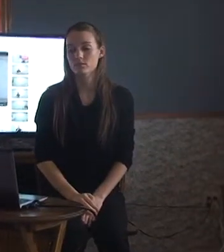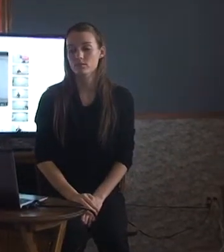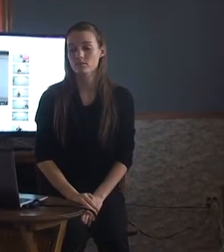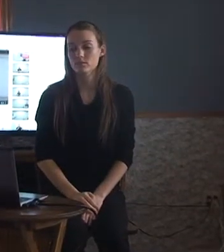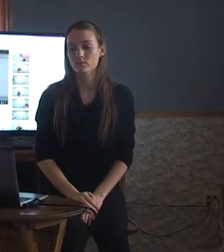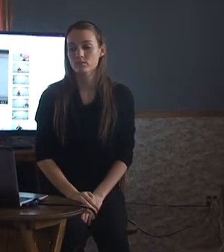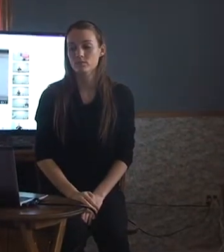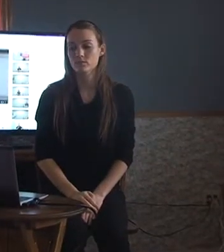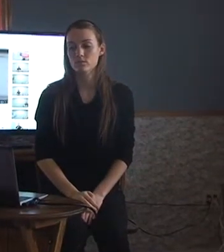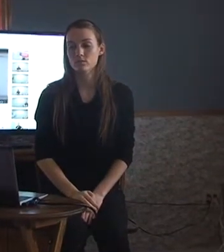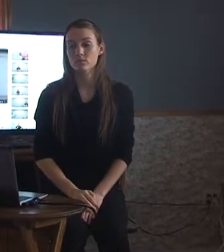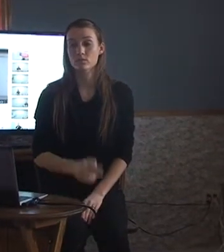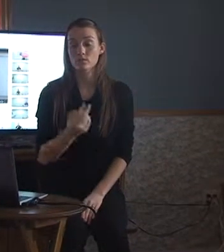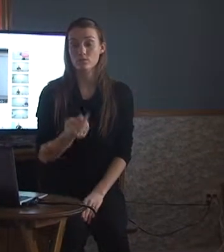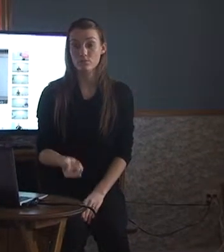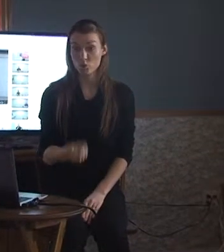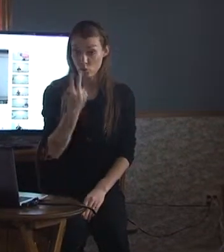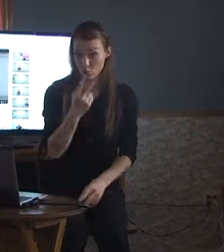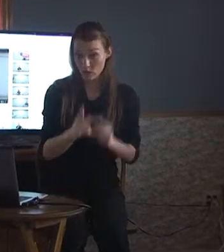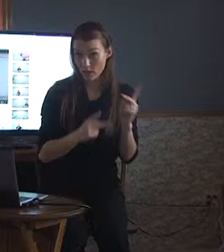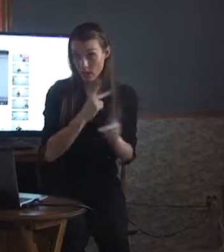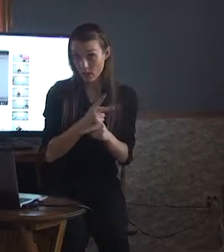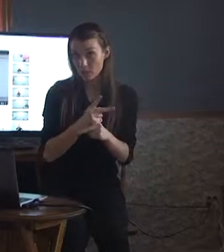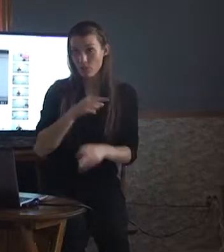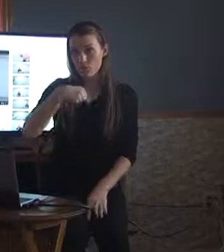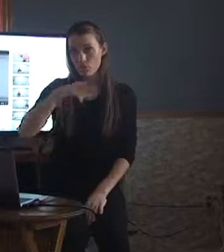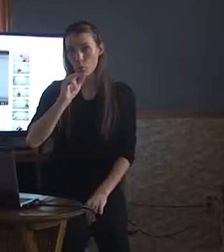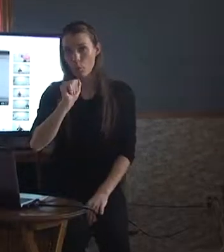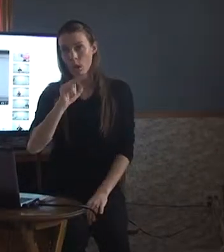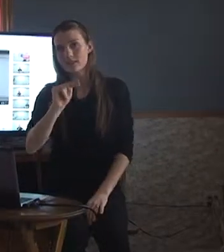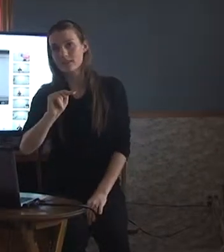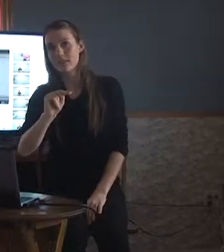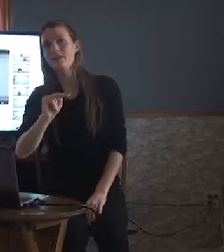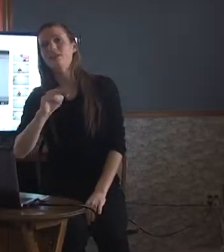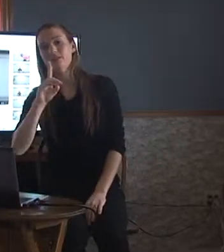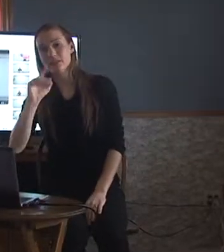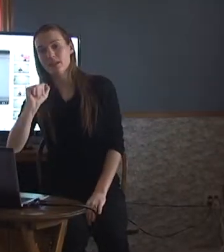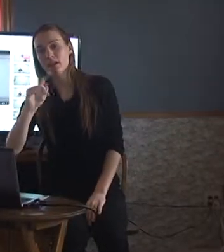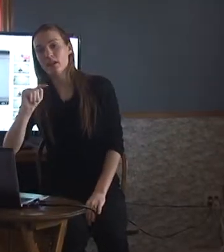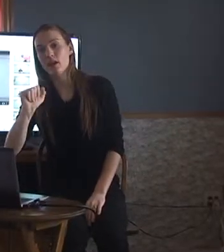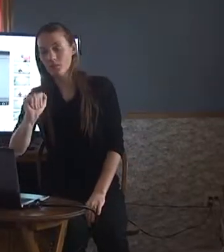Types of quantitative, I'm abbreviating there, data. The first one we'll talk about is discrete data.